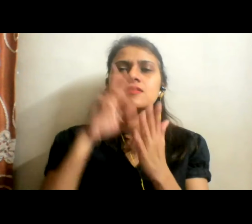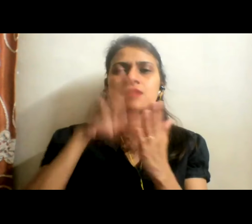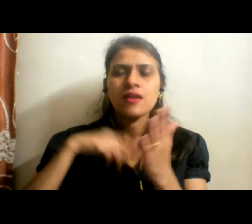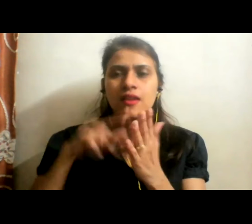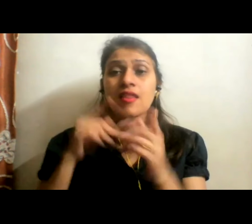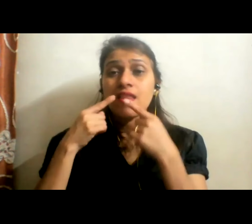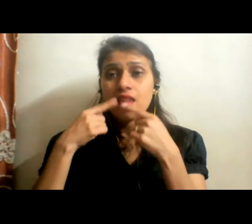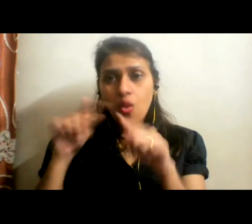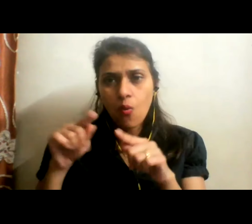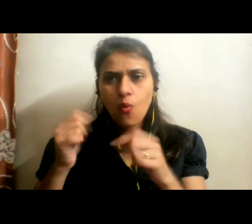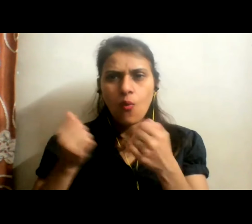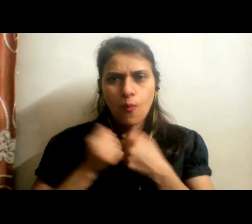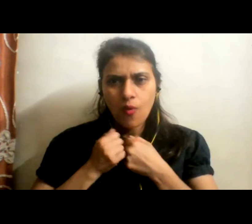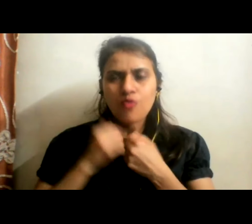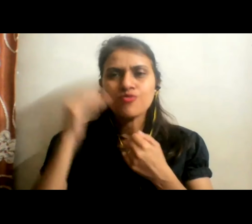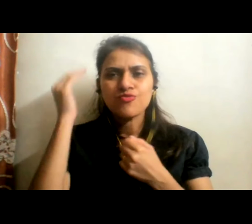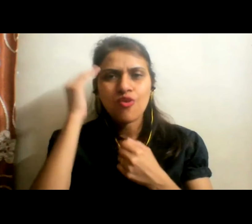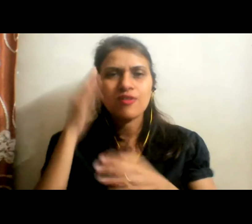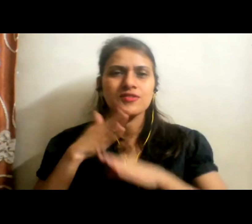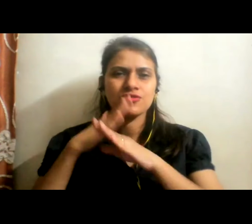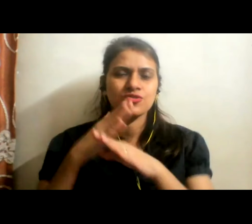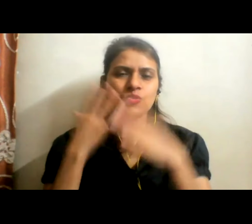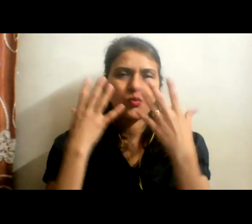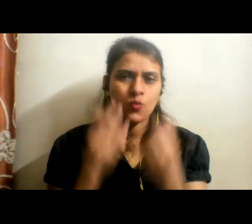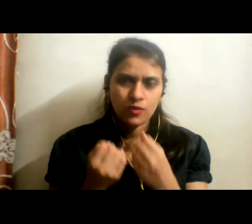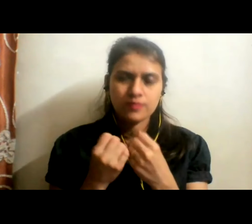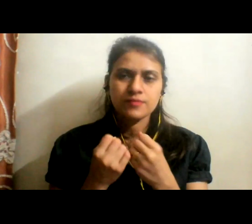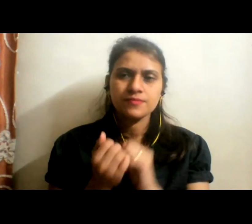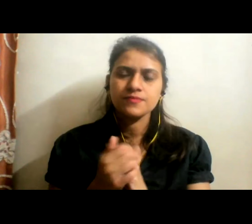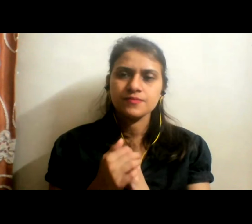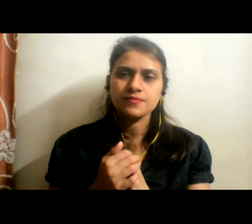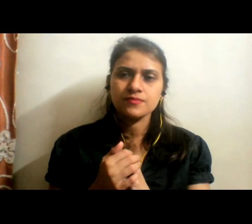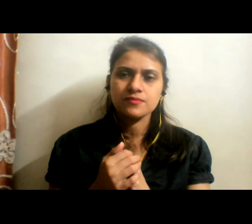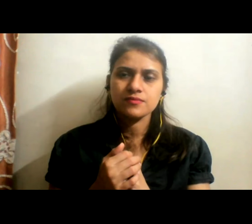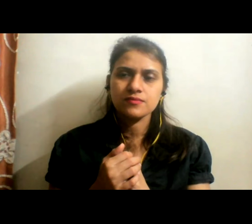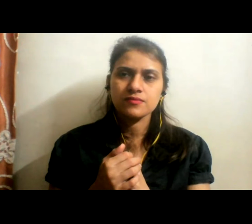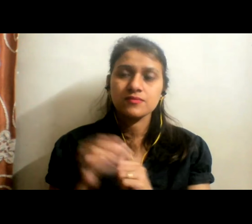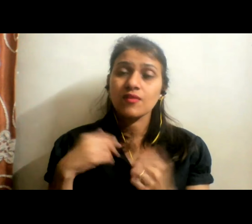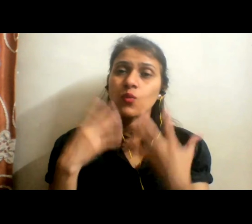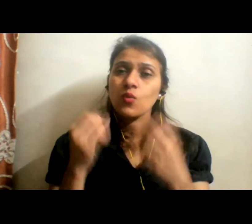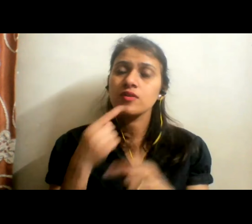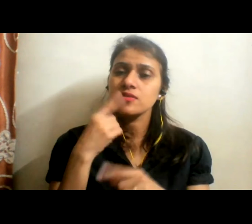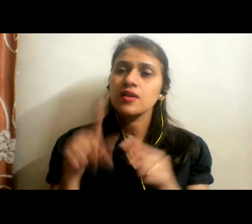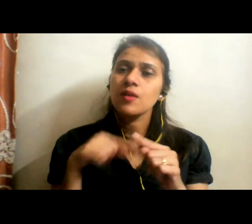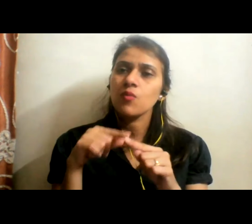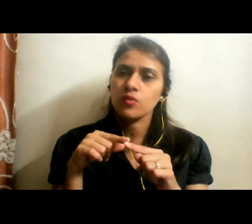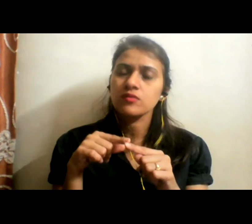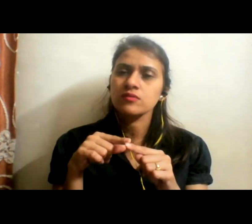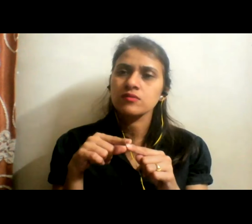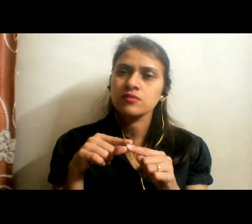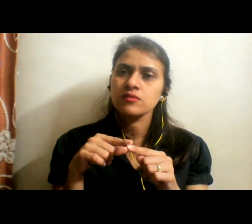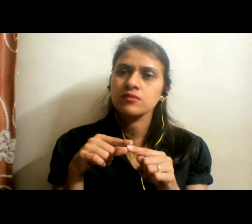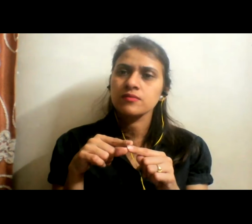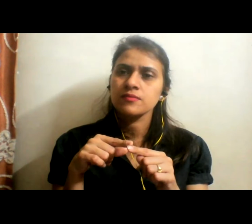like to share my own knowledge regarding it. And I want to say about it's